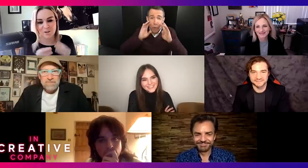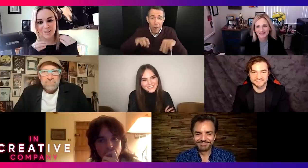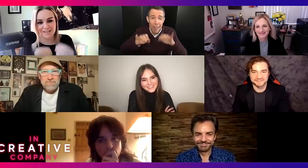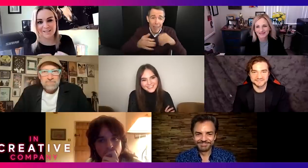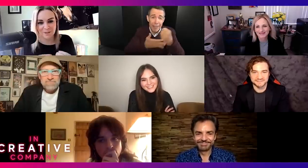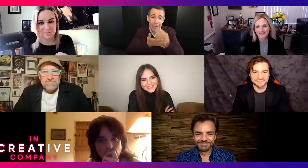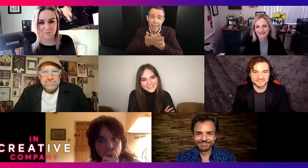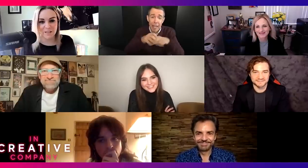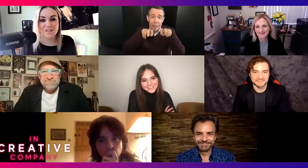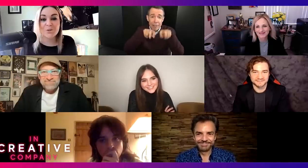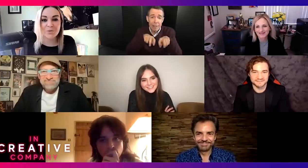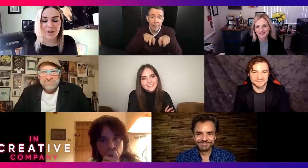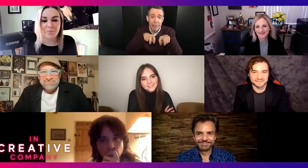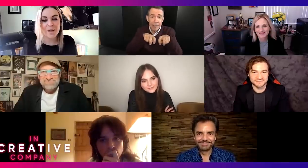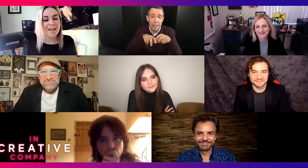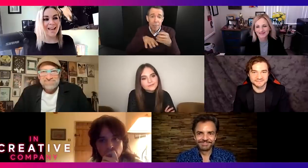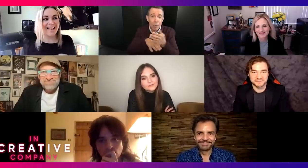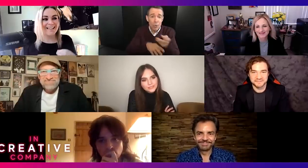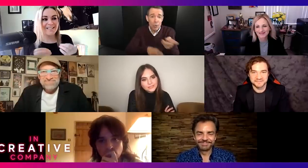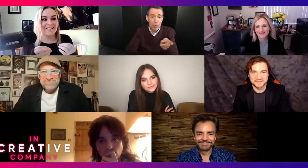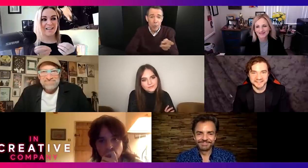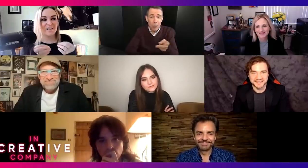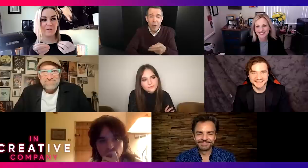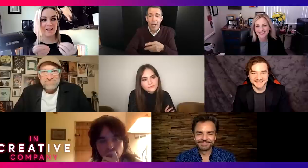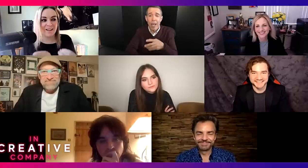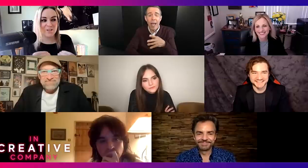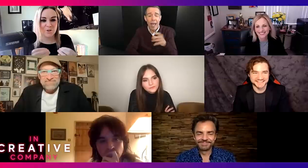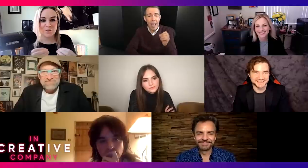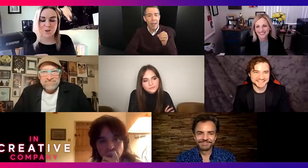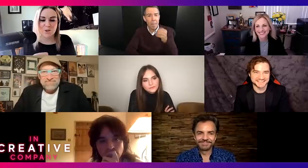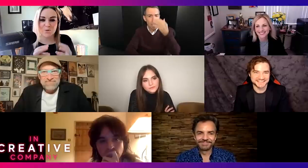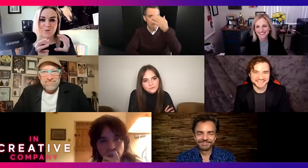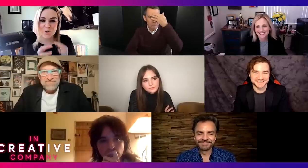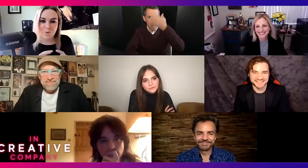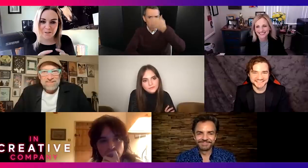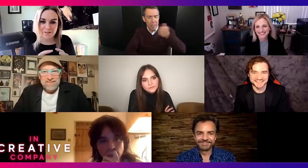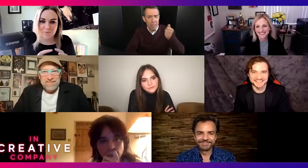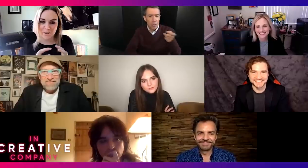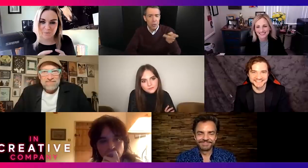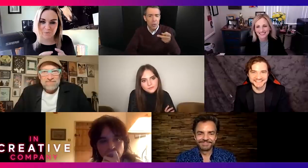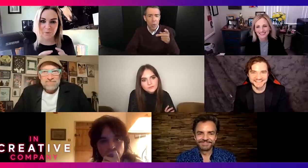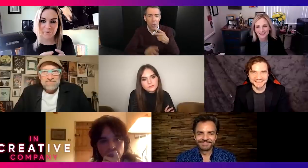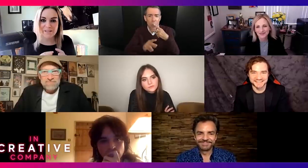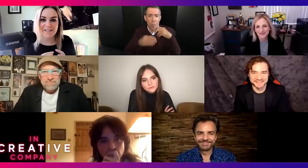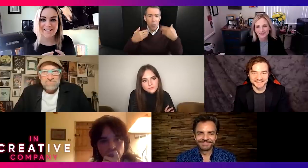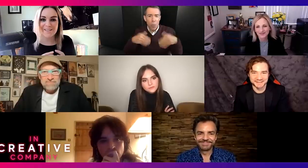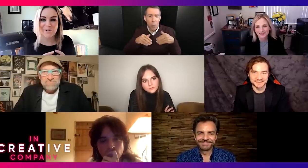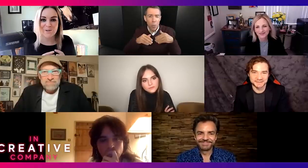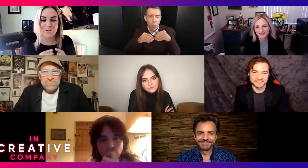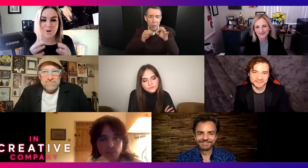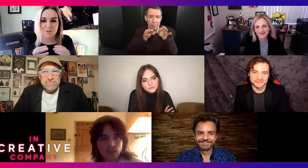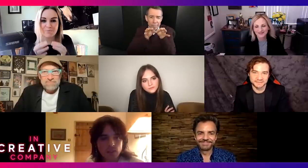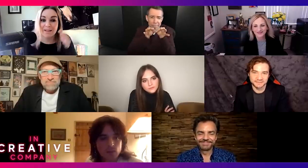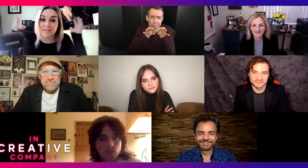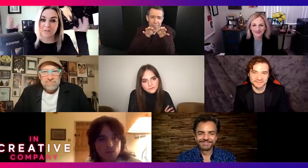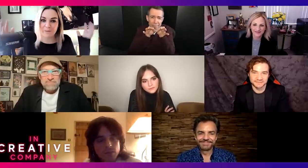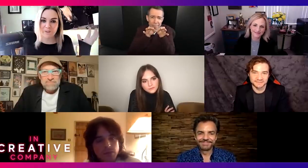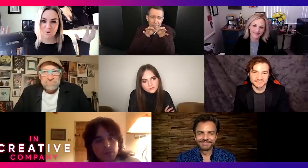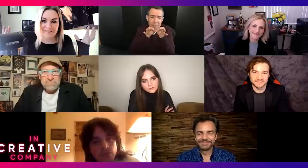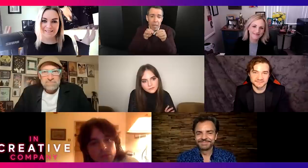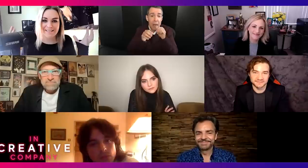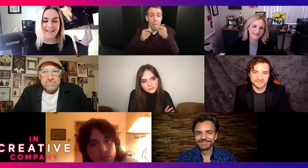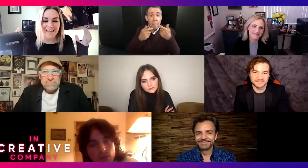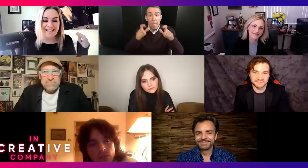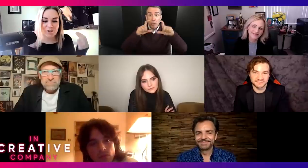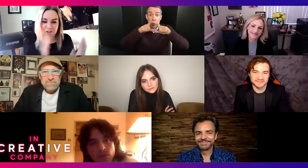scene and so intimate between the two of them. And it's because you're so nuanced with the performances. You know, you're not making the